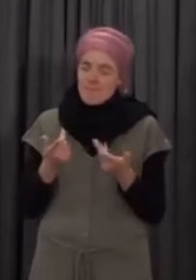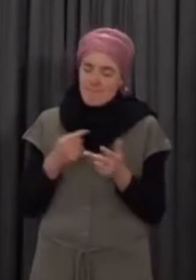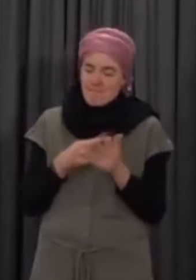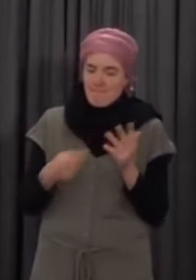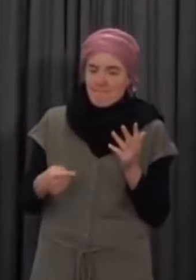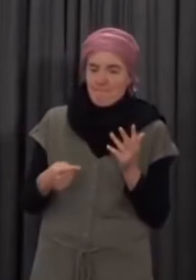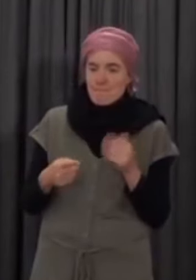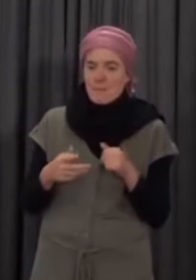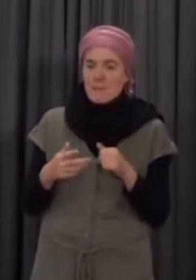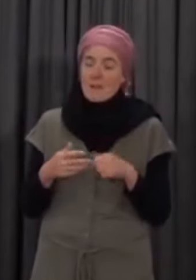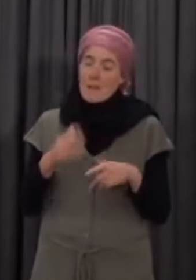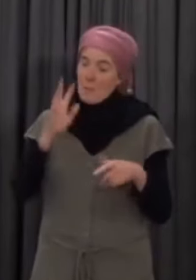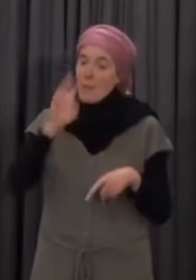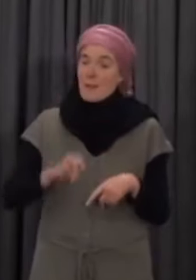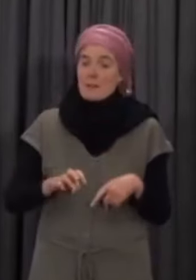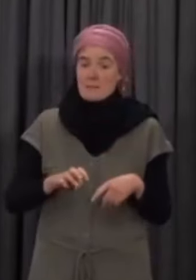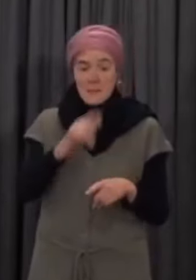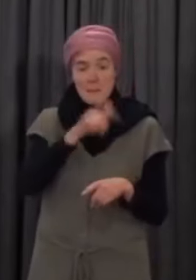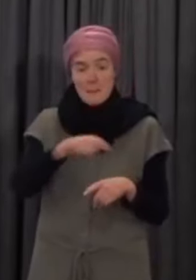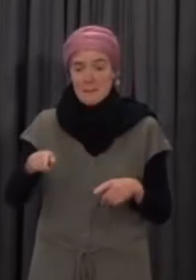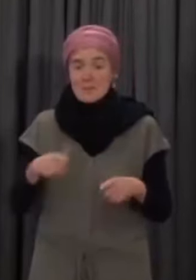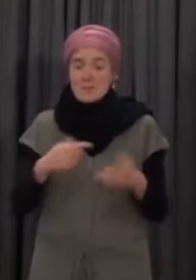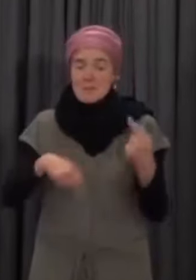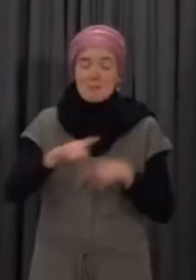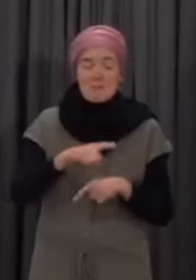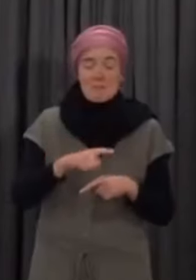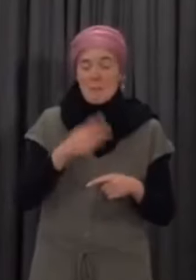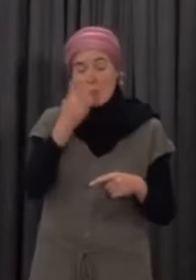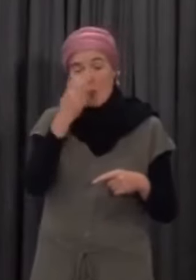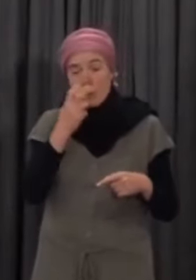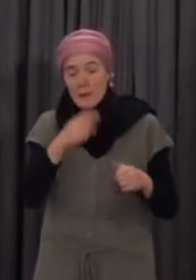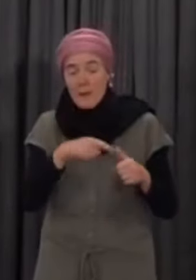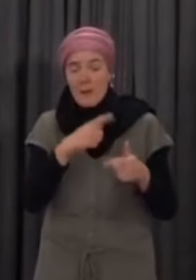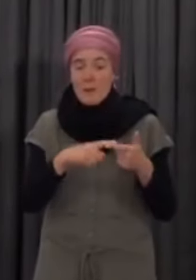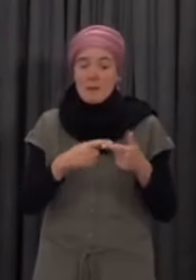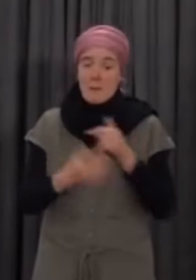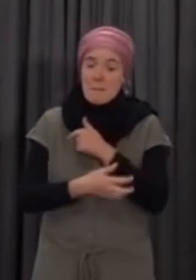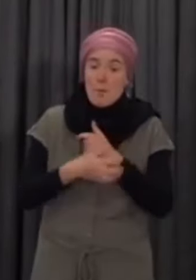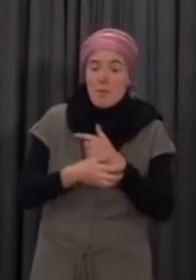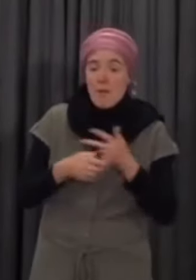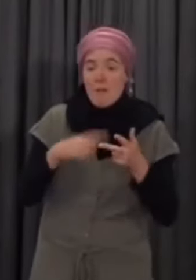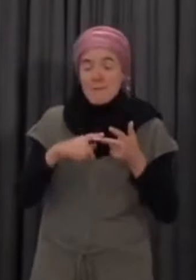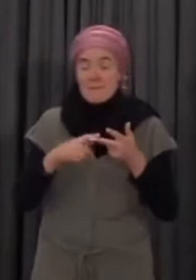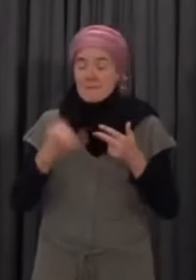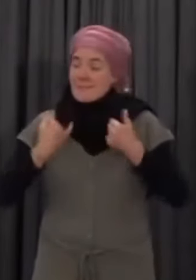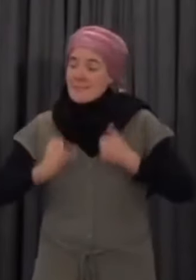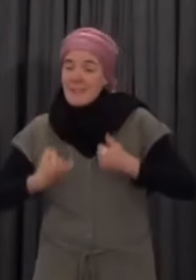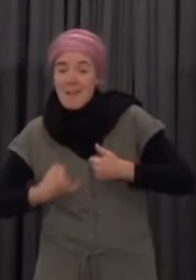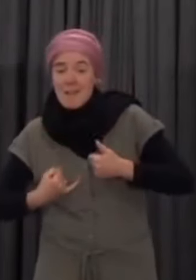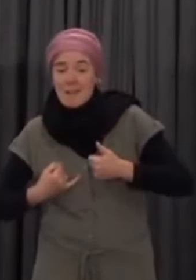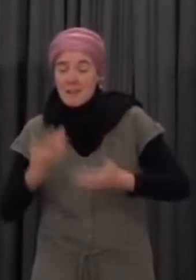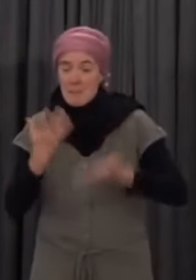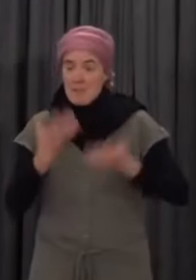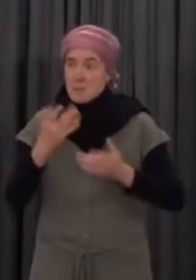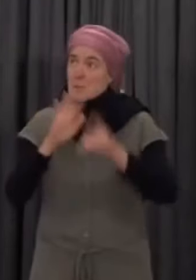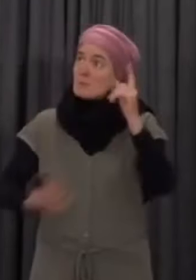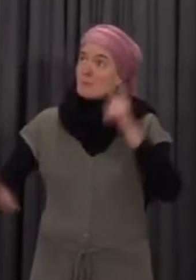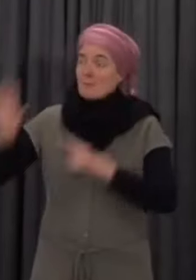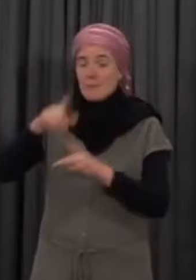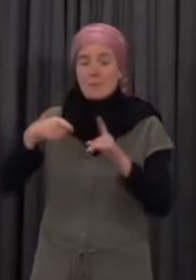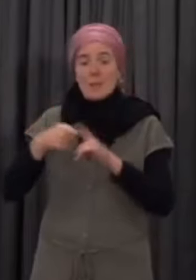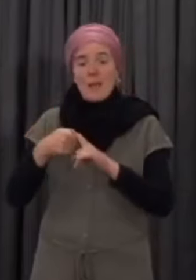And Wales has a population that is older and sicker and poorer than the United Kingdom as a whole. So you're seeing some reflection